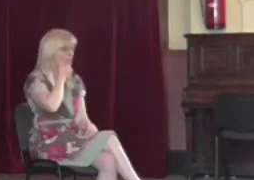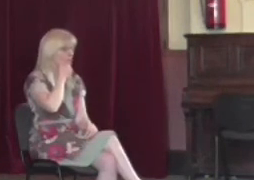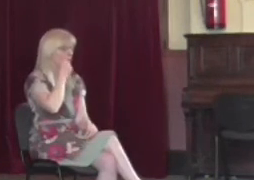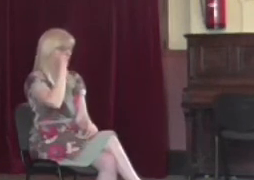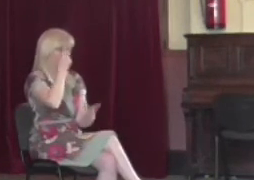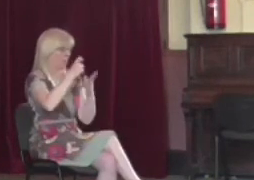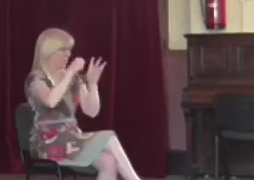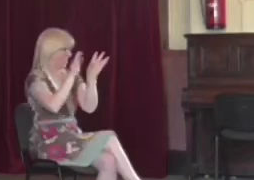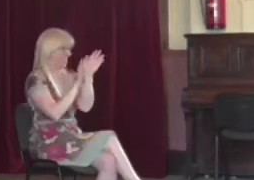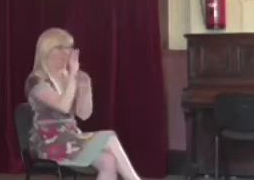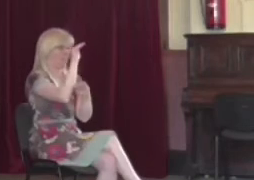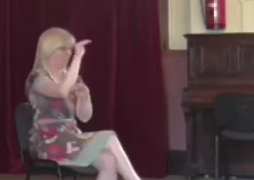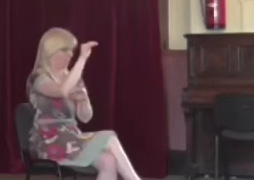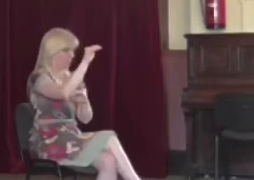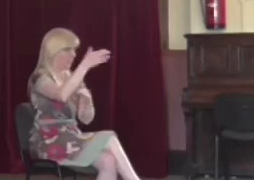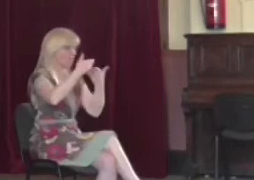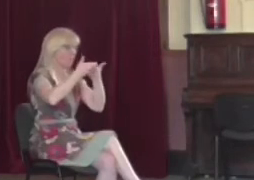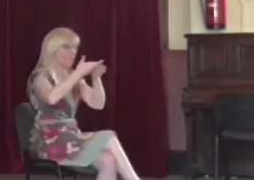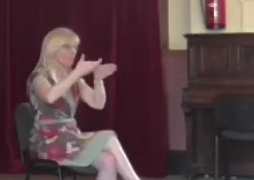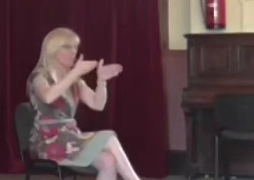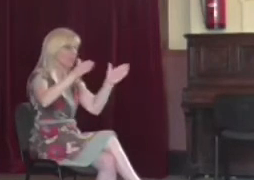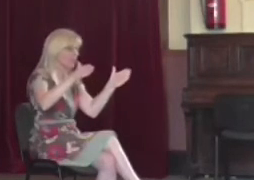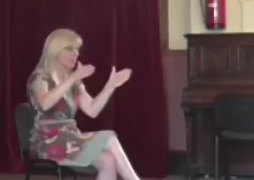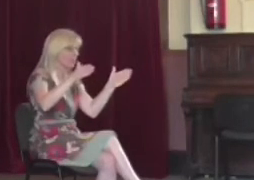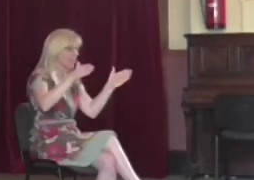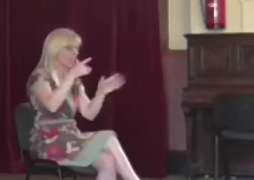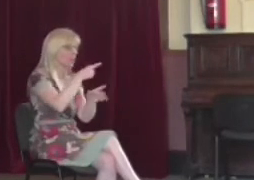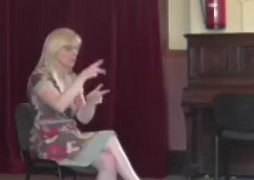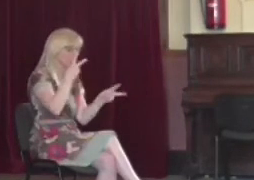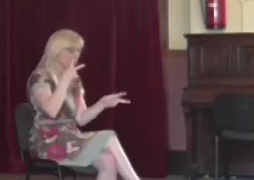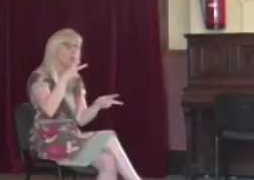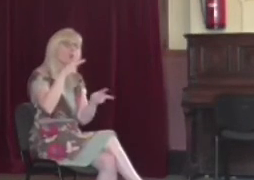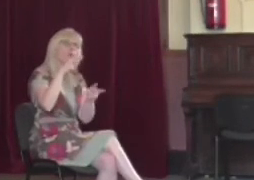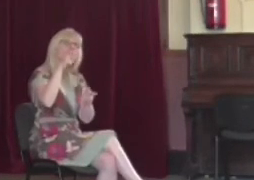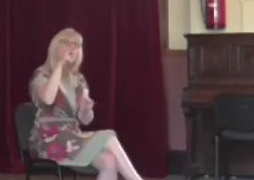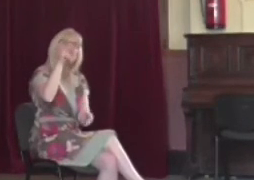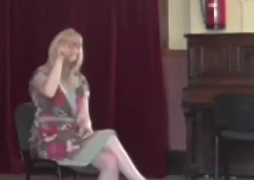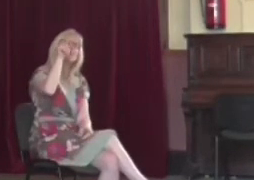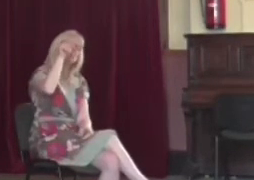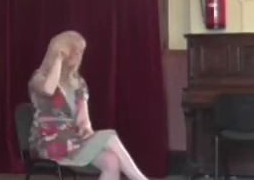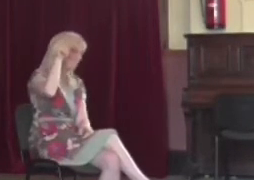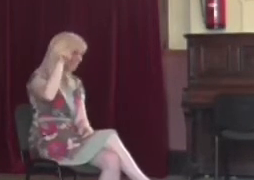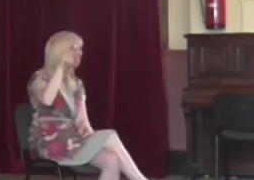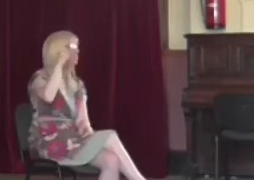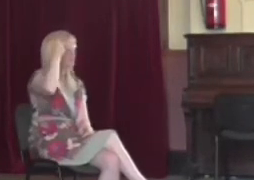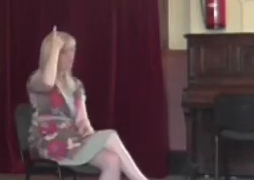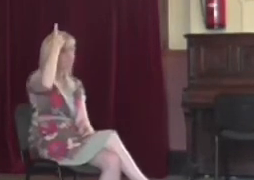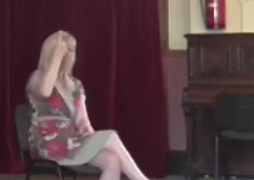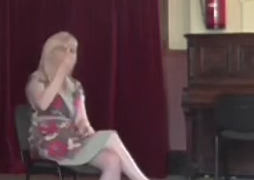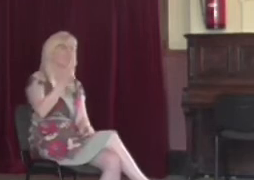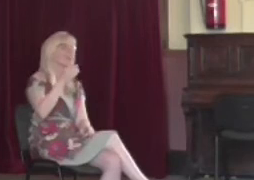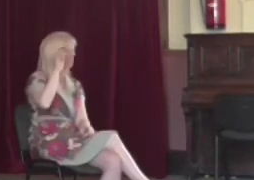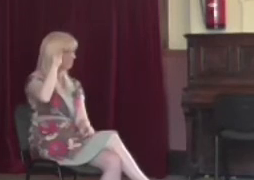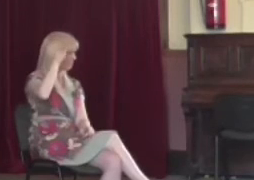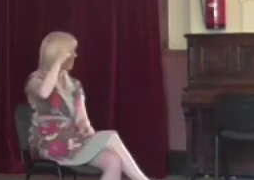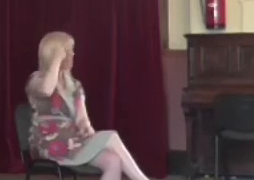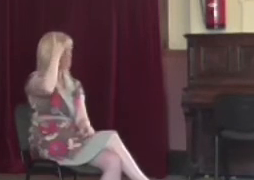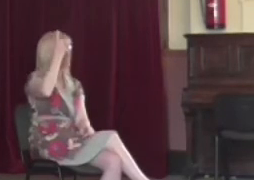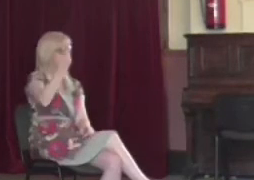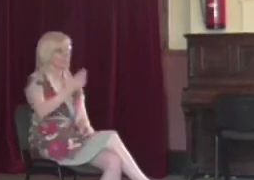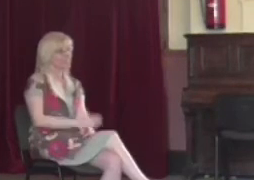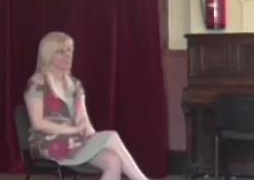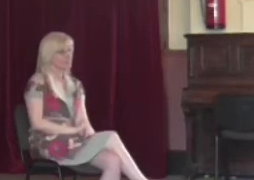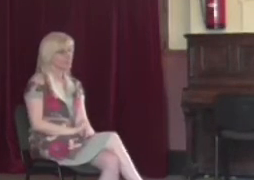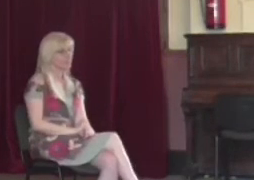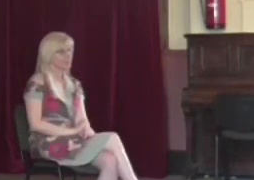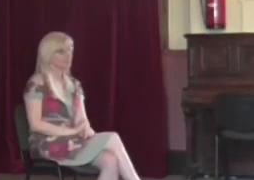same power and that same assurance with you this morning. So that no matter what you go through, no matter what